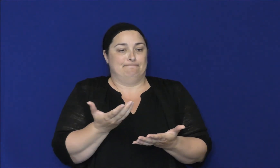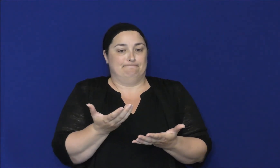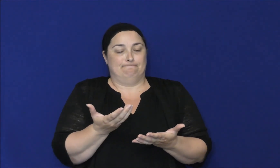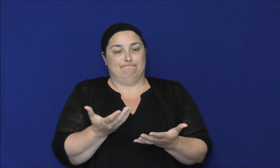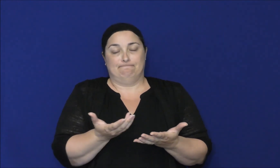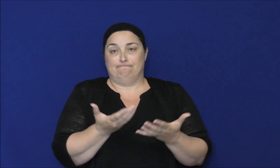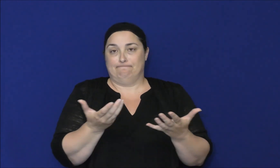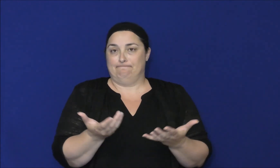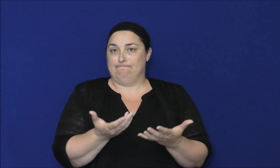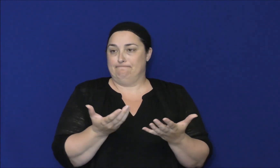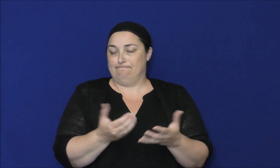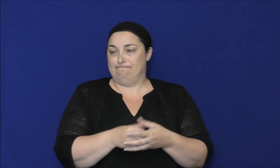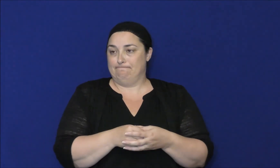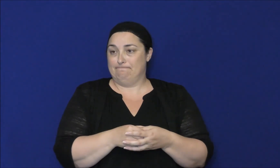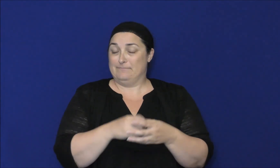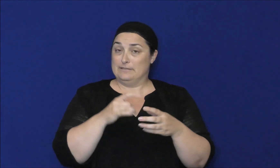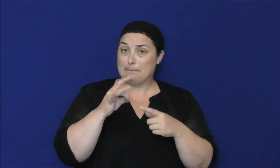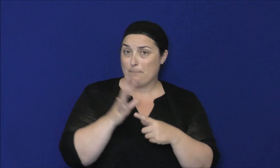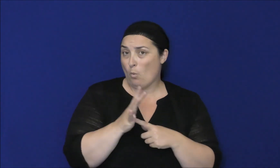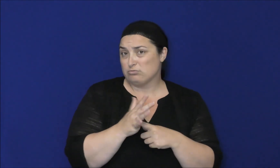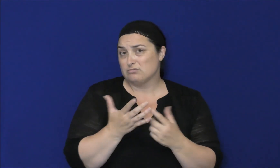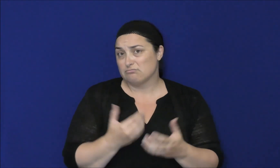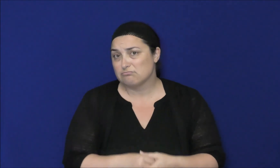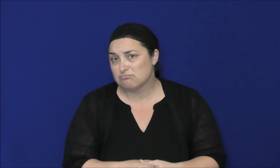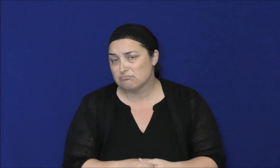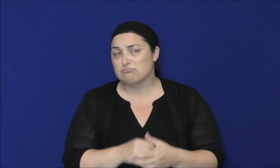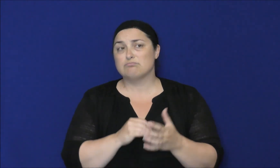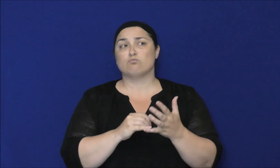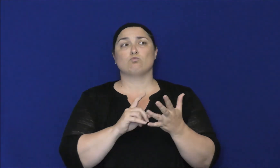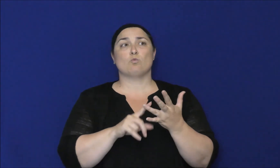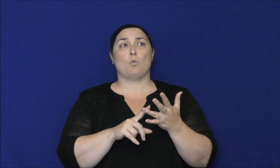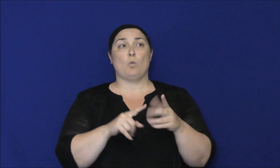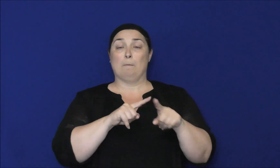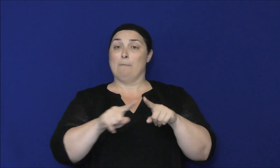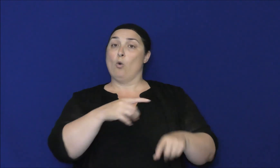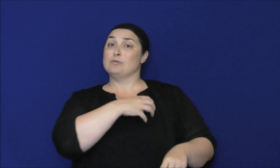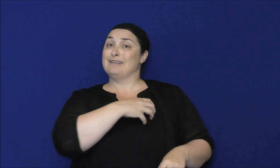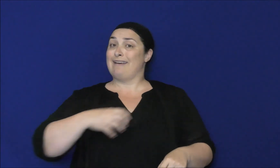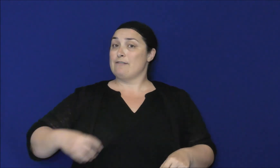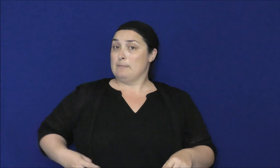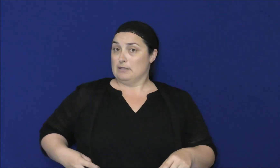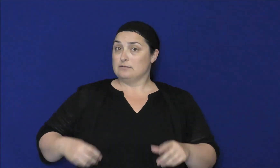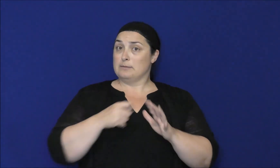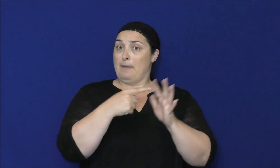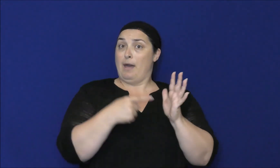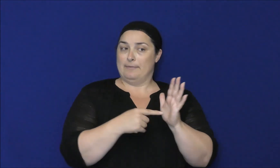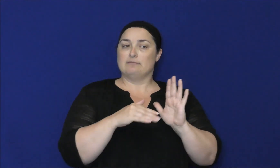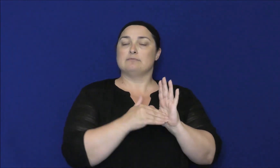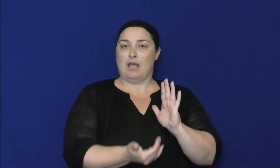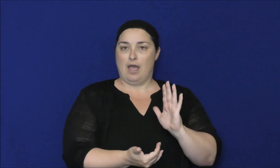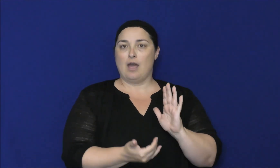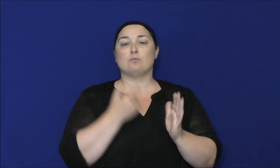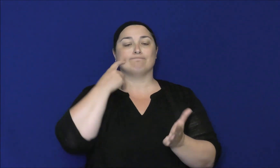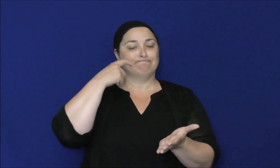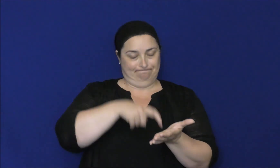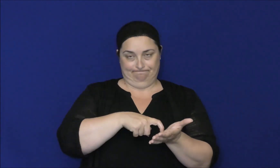it's very important. And so most of our governmental agencies are seeing that is important and now are setting